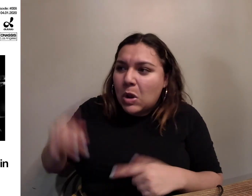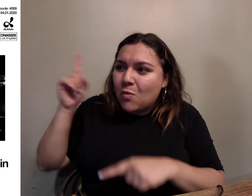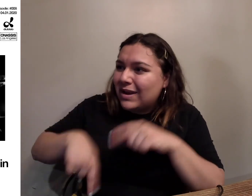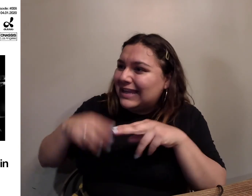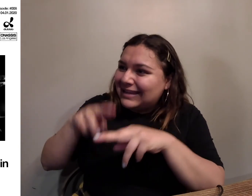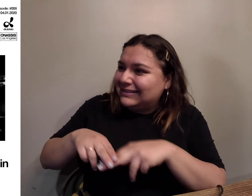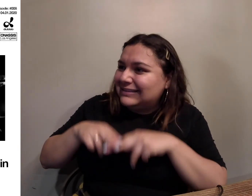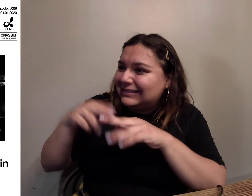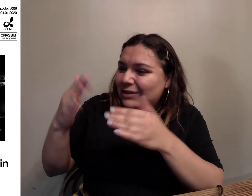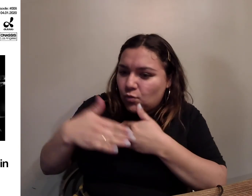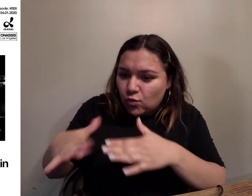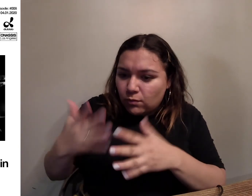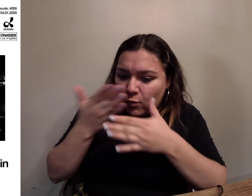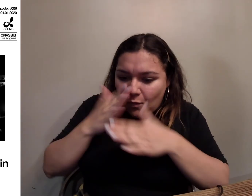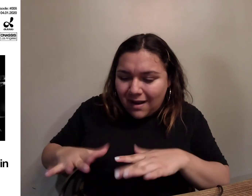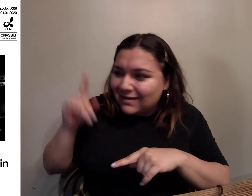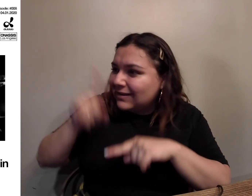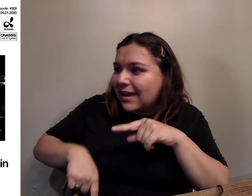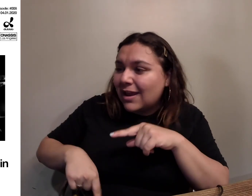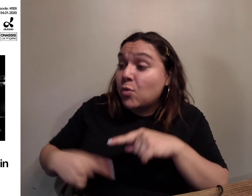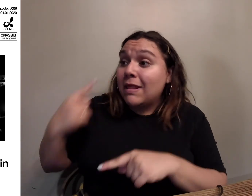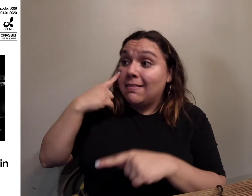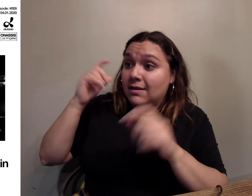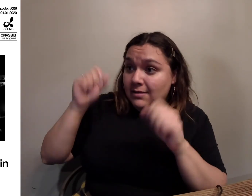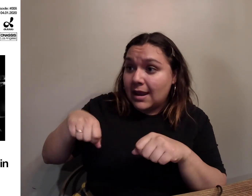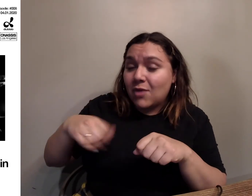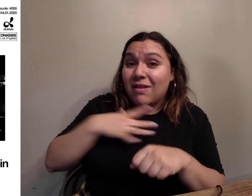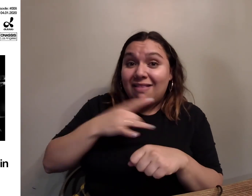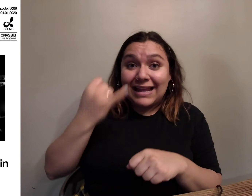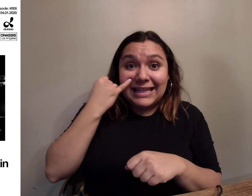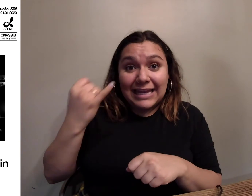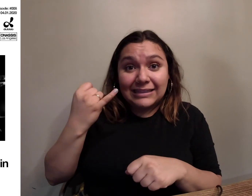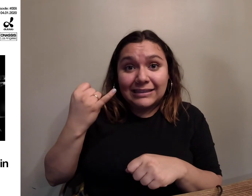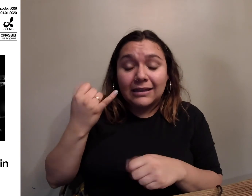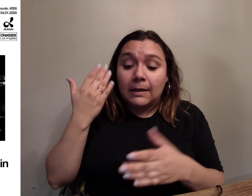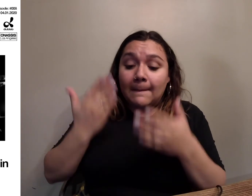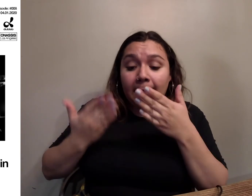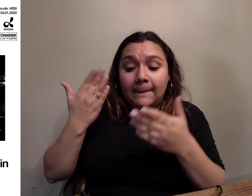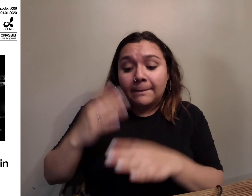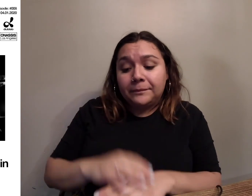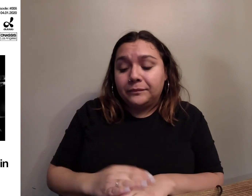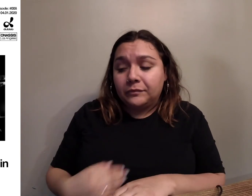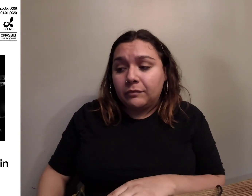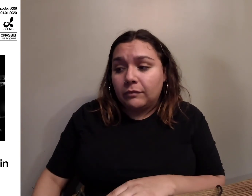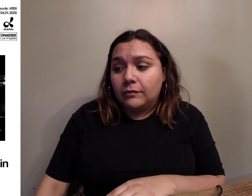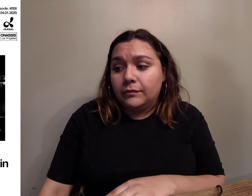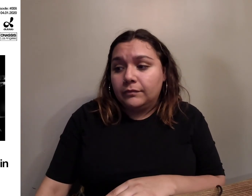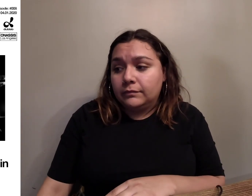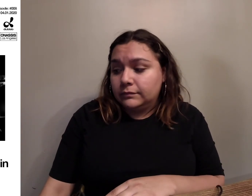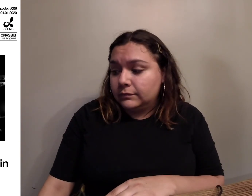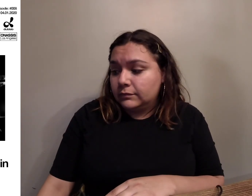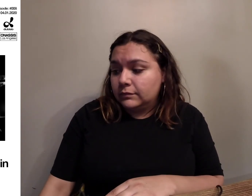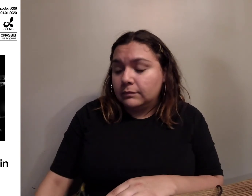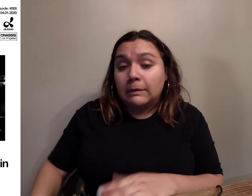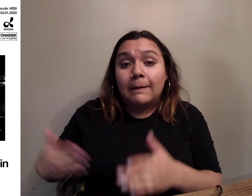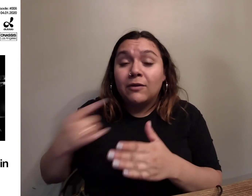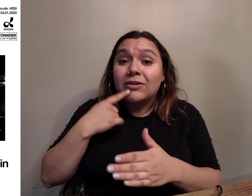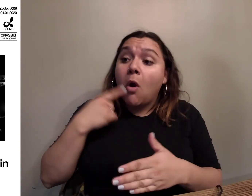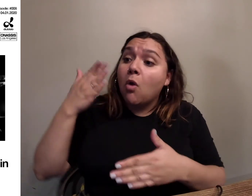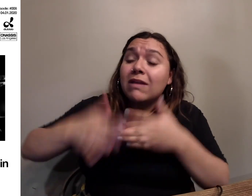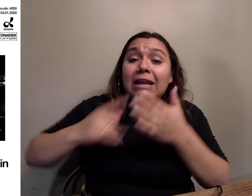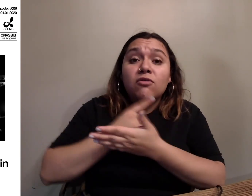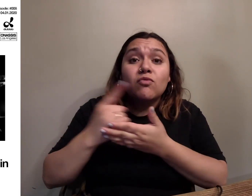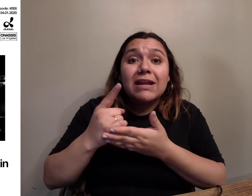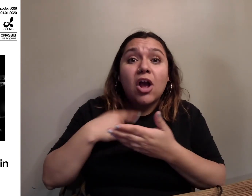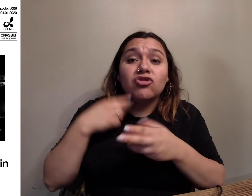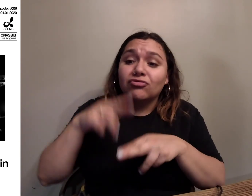quietly in a room. We think we can. We like the idea that we can. We might plan, at the end of the week, I'll just sit